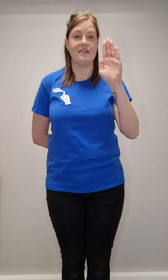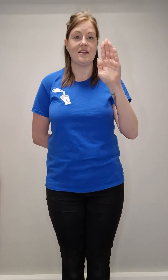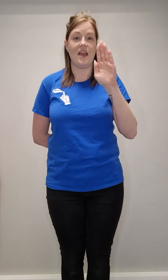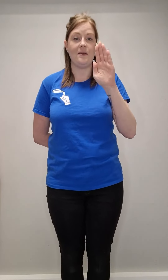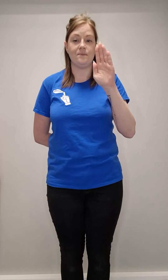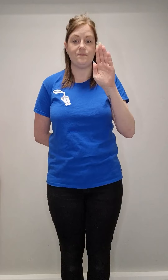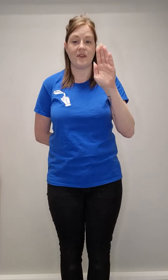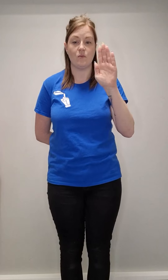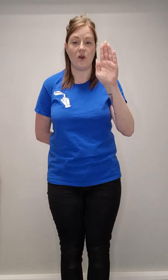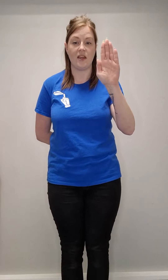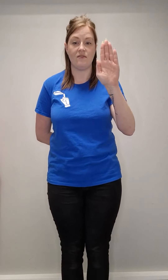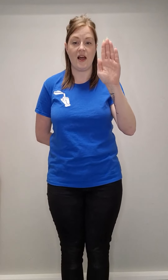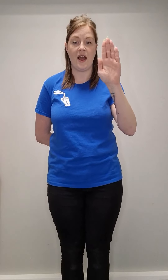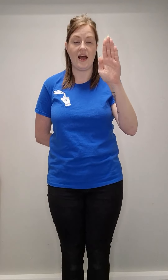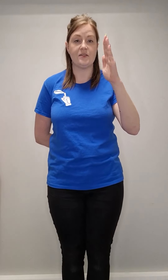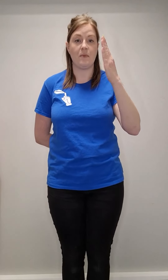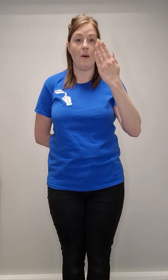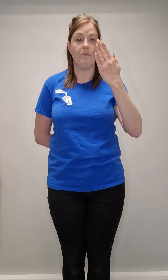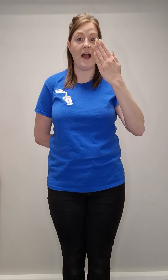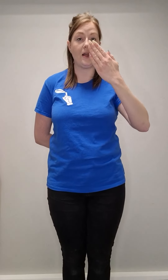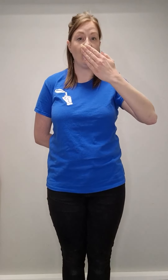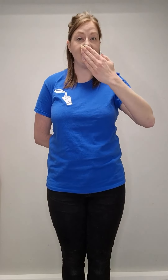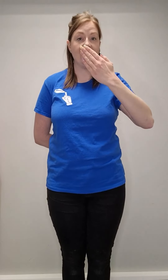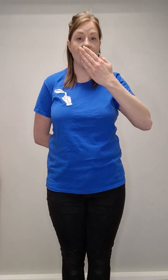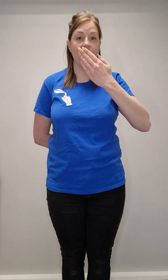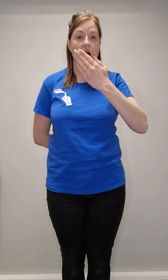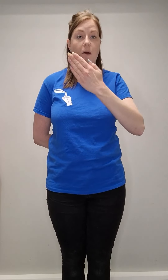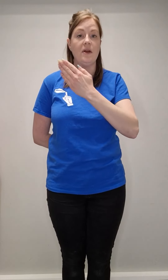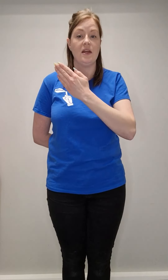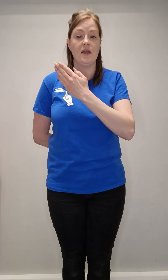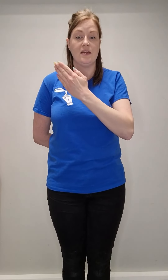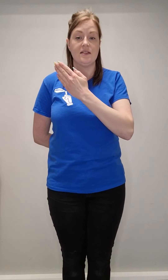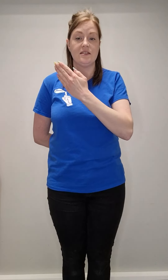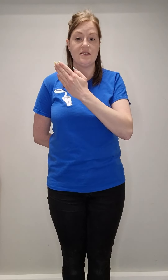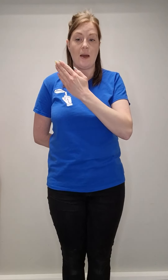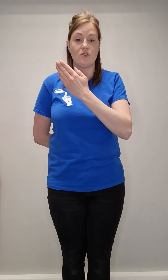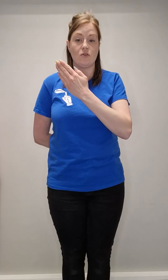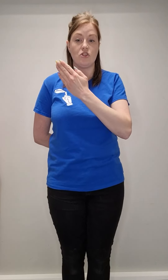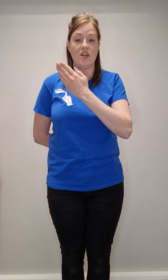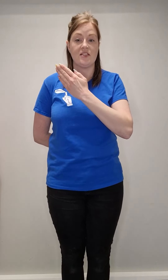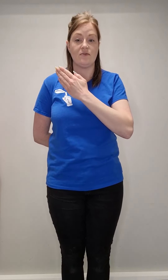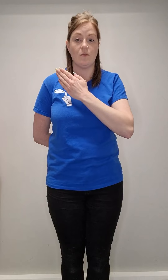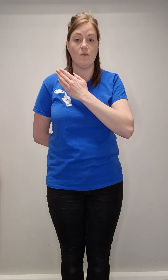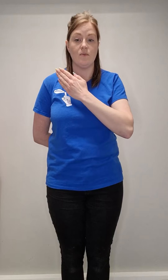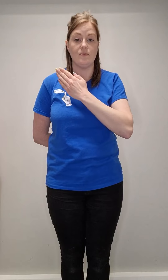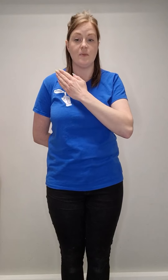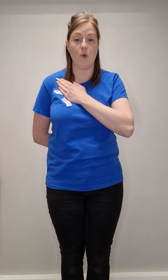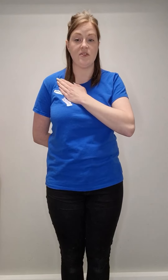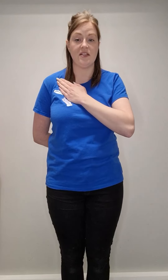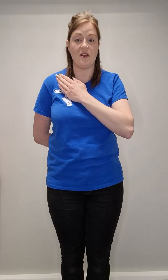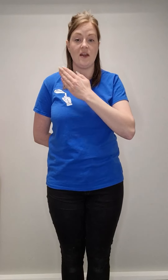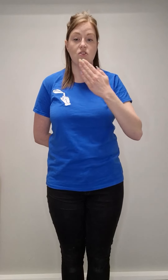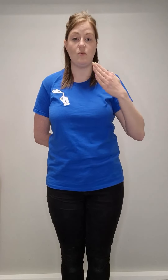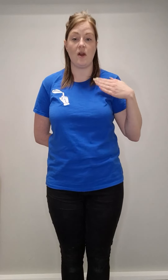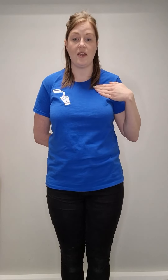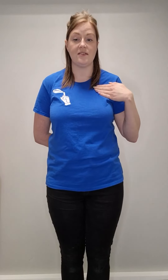And again, working flat hand, palm back, pointing in and up, taps across chest from supporting side to working